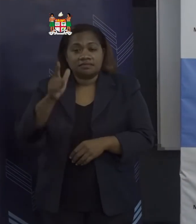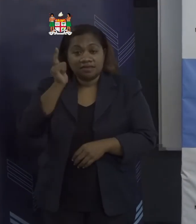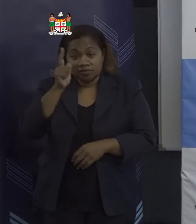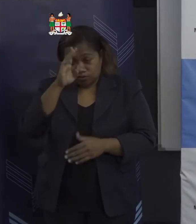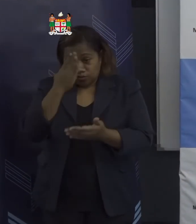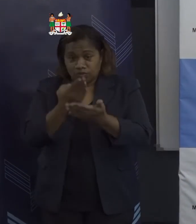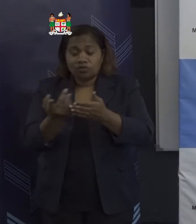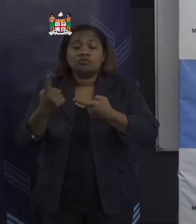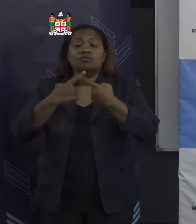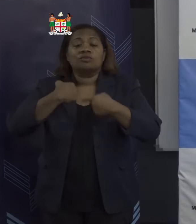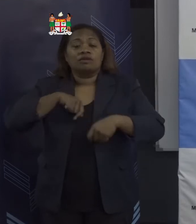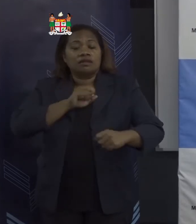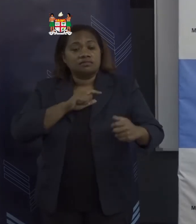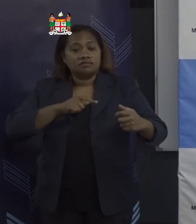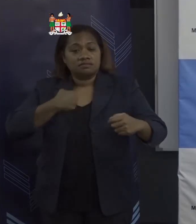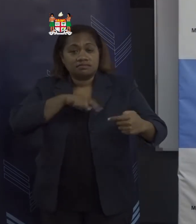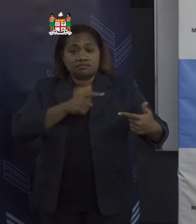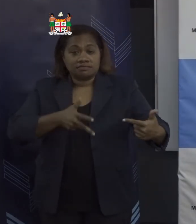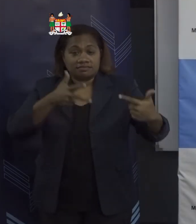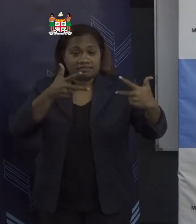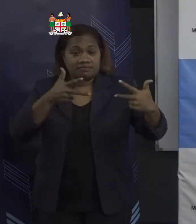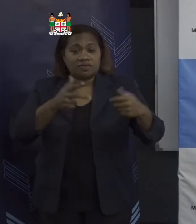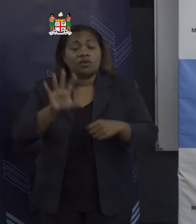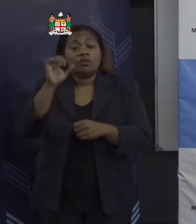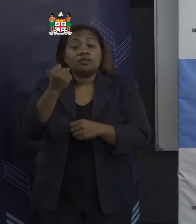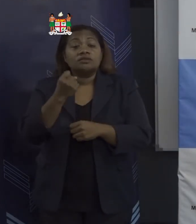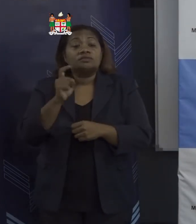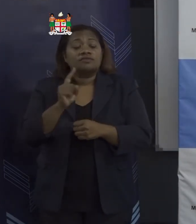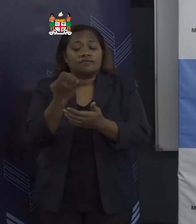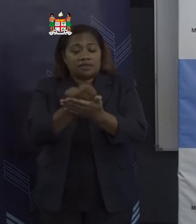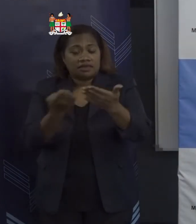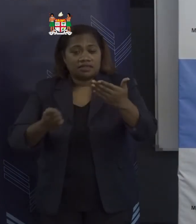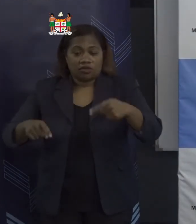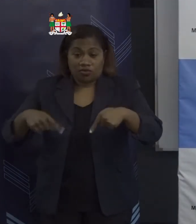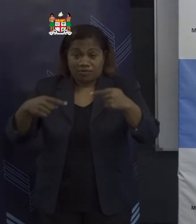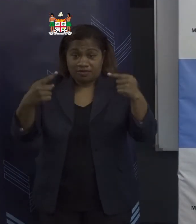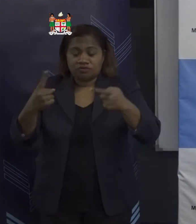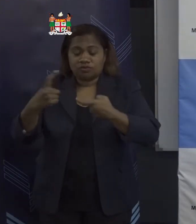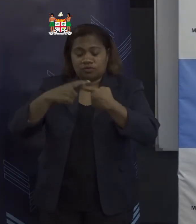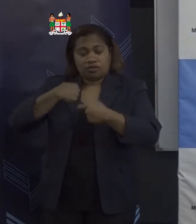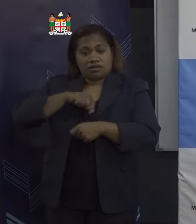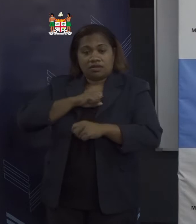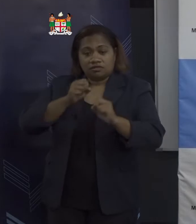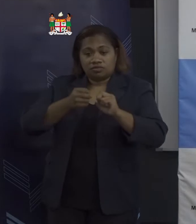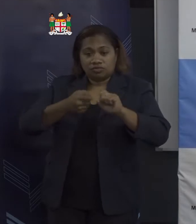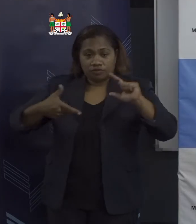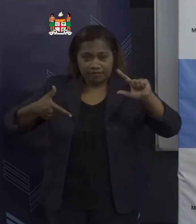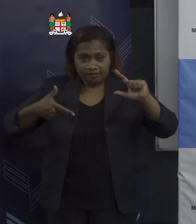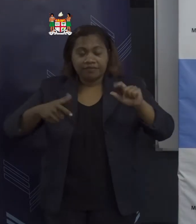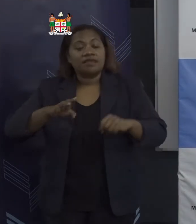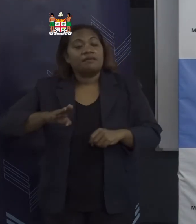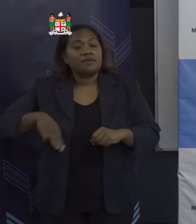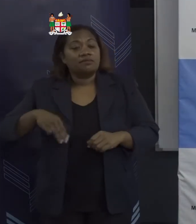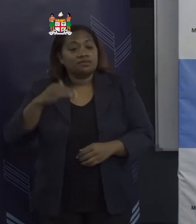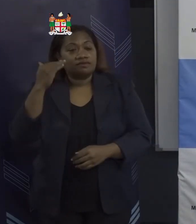us virtually, winners of the essay competition who have joined us on Zoom, members of the media,